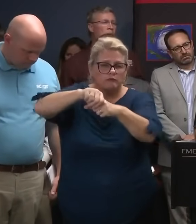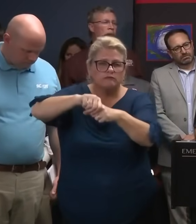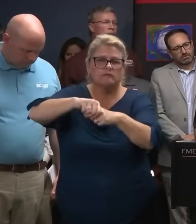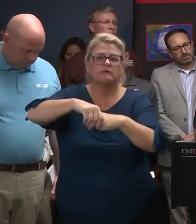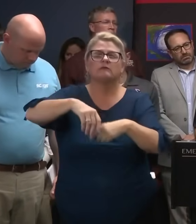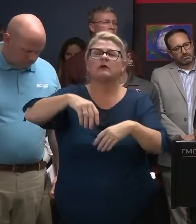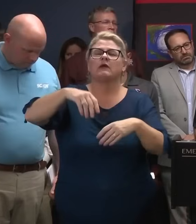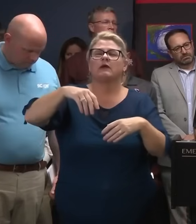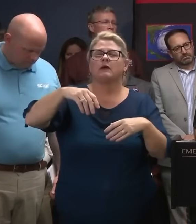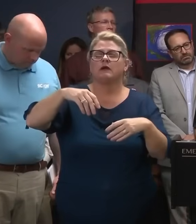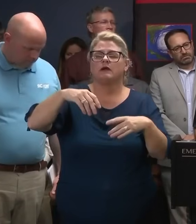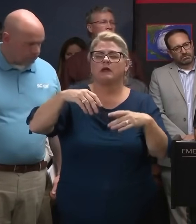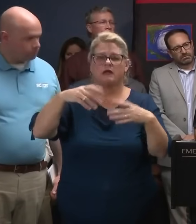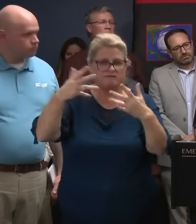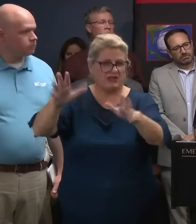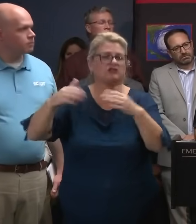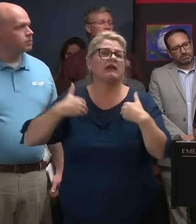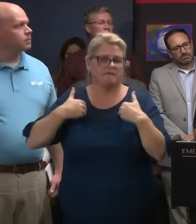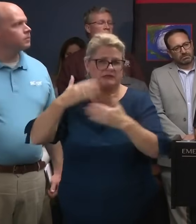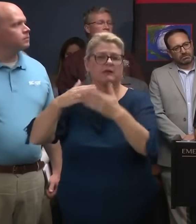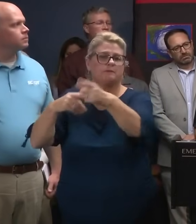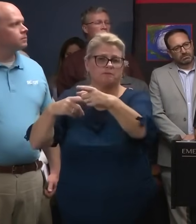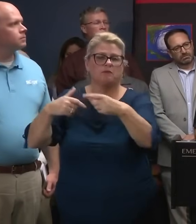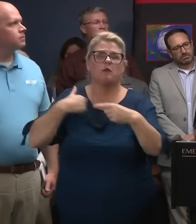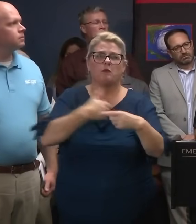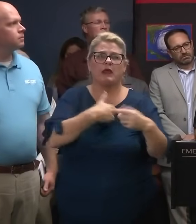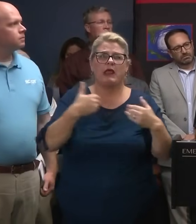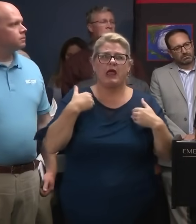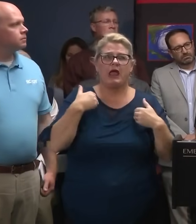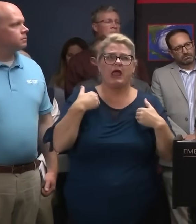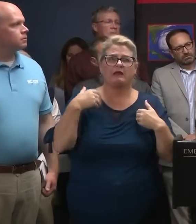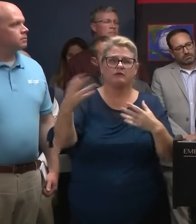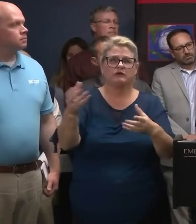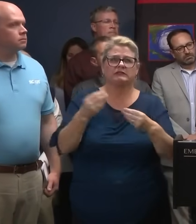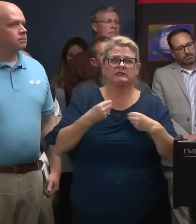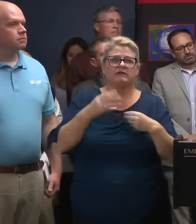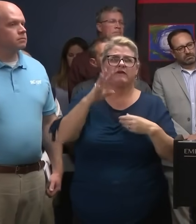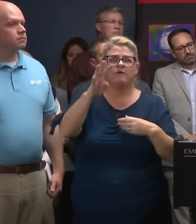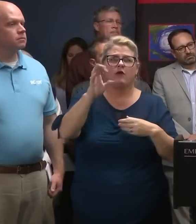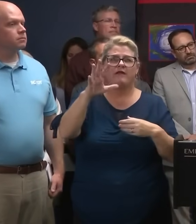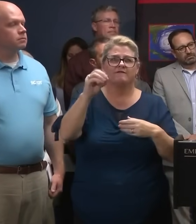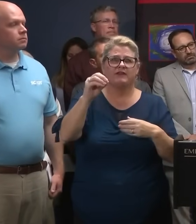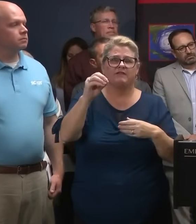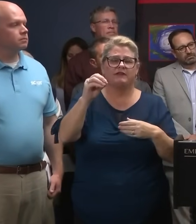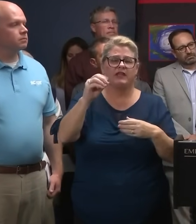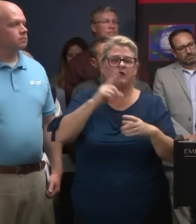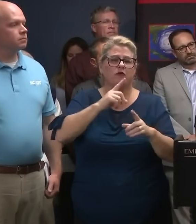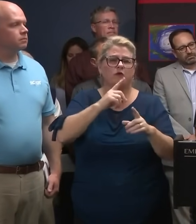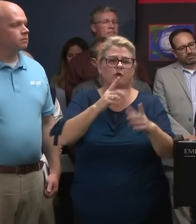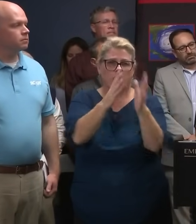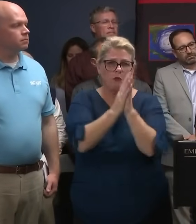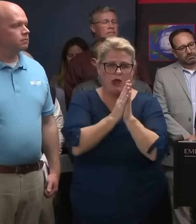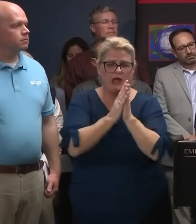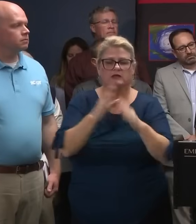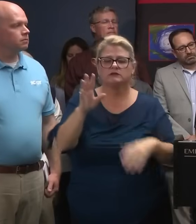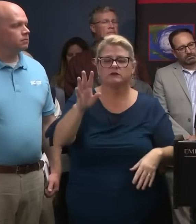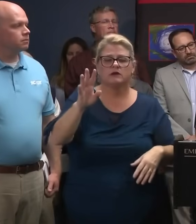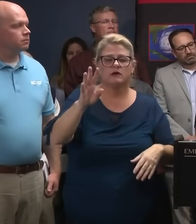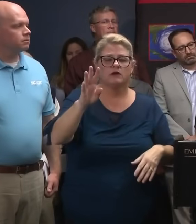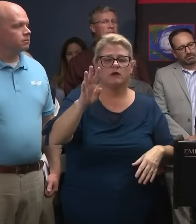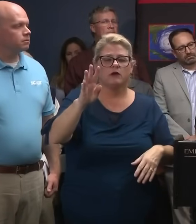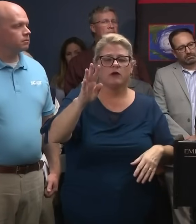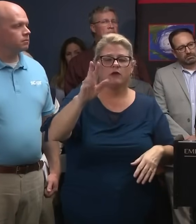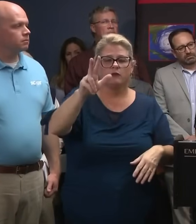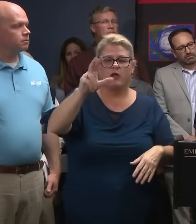activated. So far, we have actioned 450 requests, of which 145 have been completed and 305